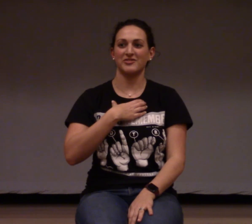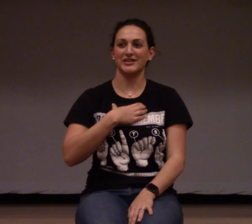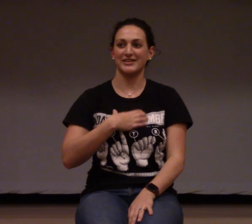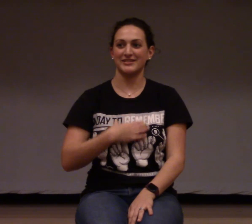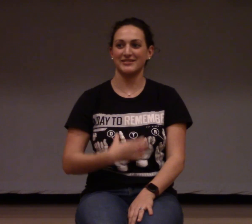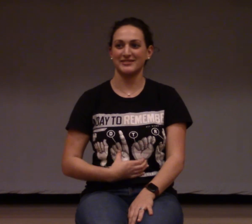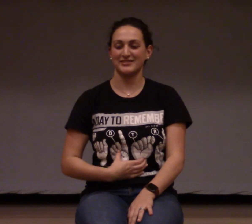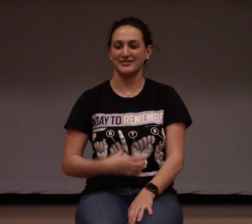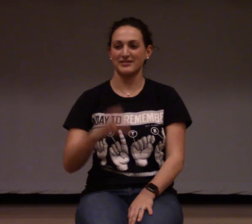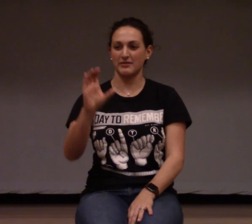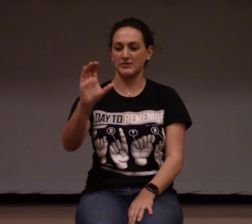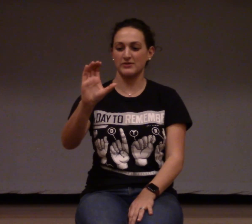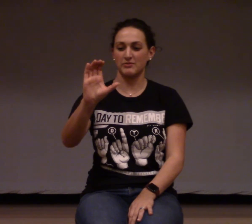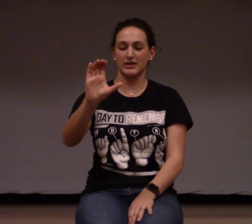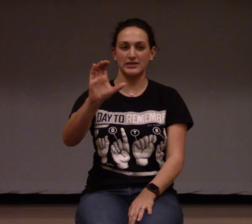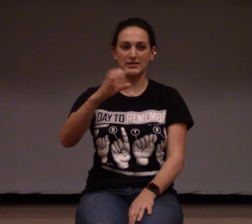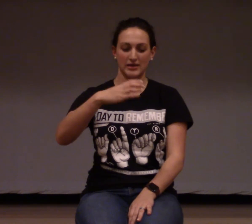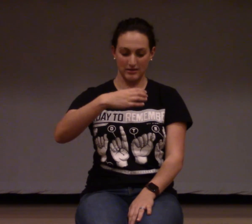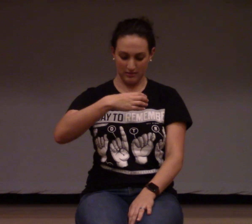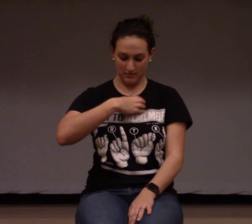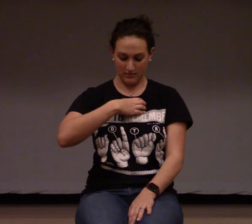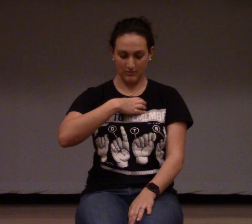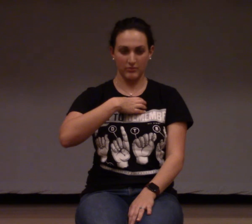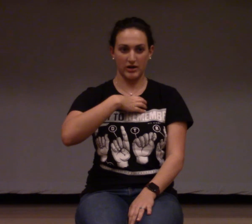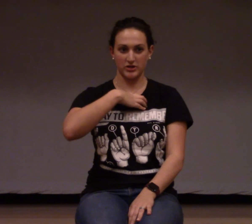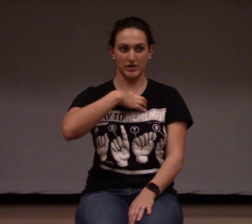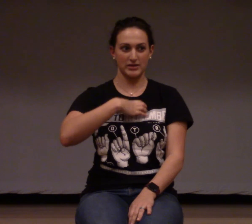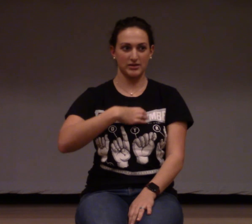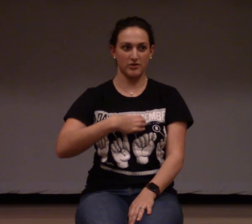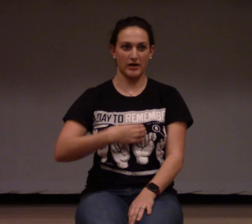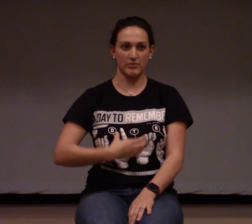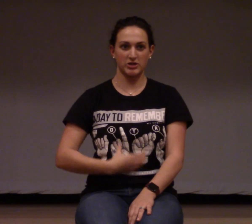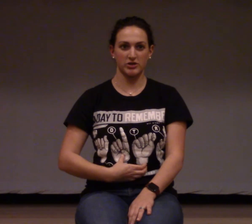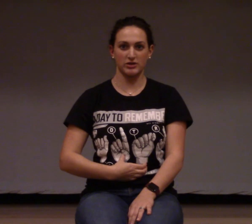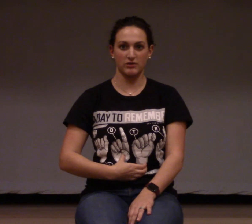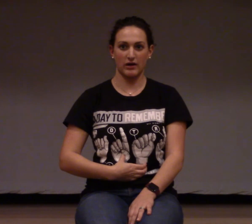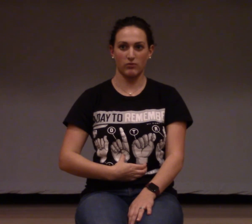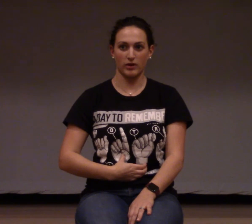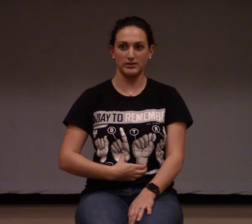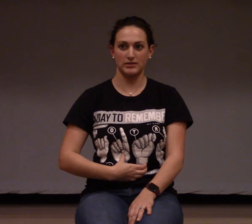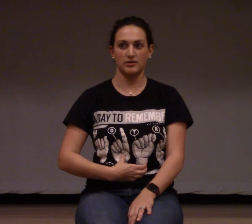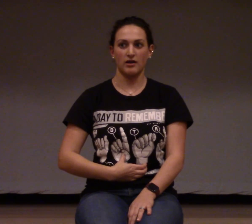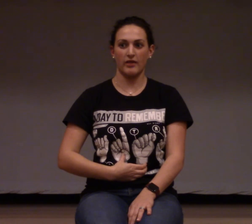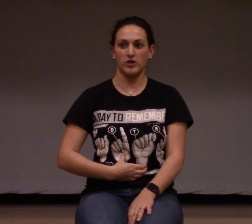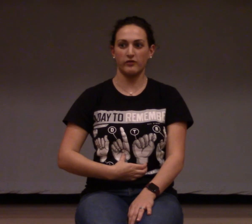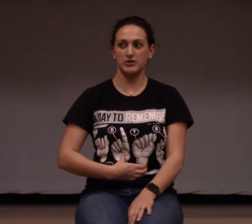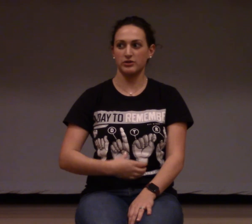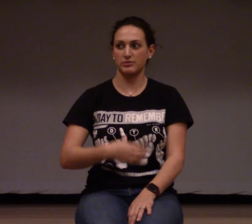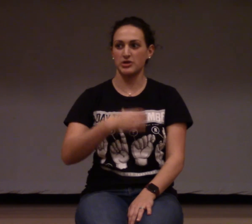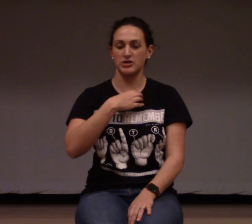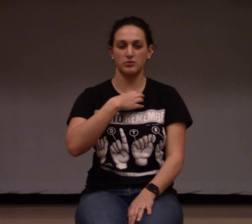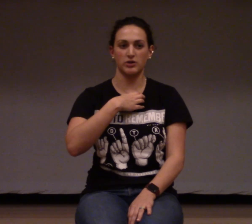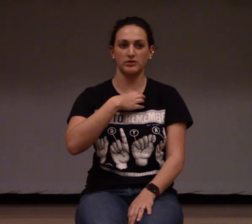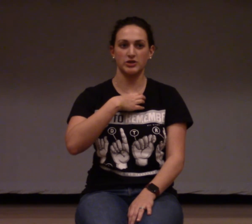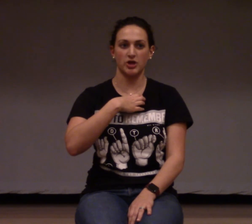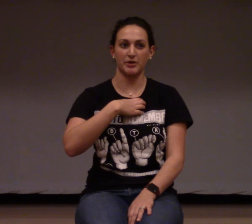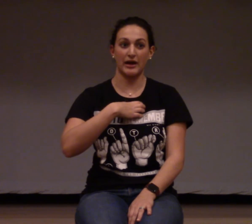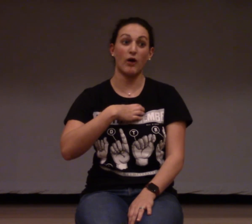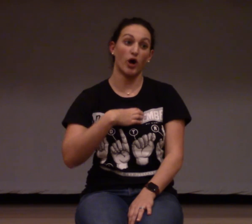Hungry. Yep, so it's going to be like a C. Go on your chest and go down. Make sure you just go down once. And then your facial expressions will determine how hungry